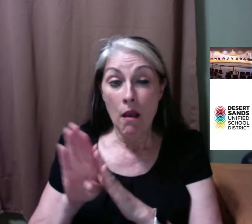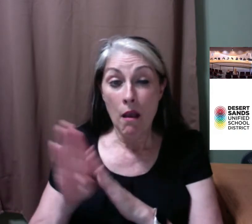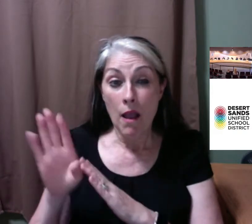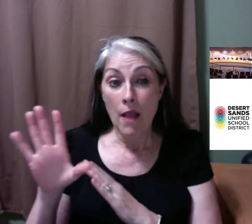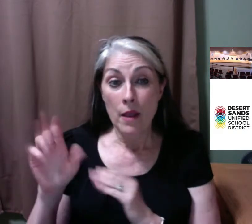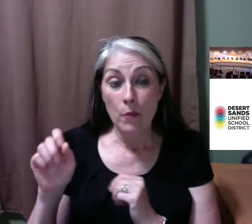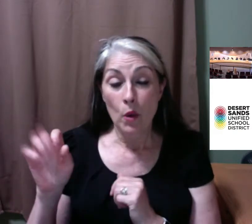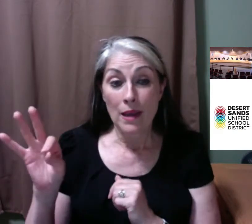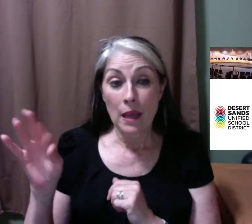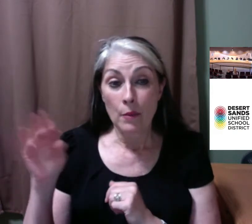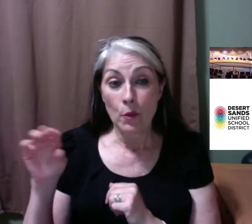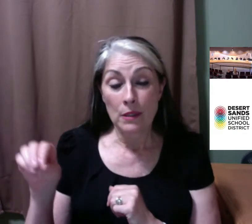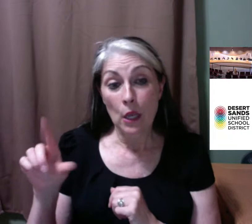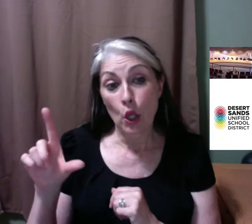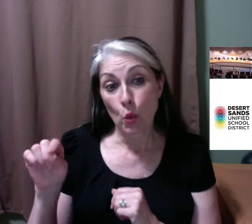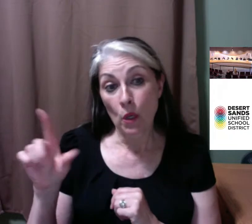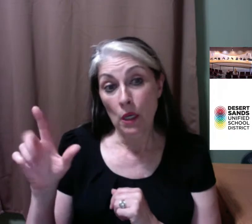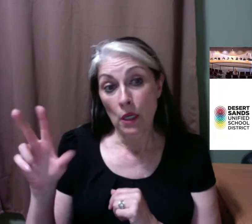5.92% was